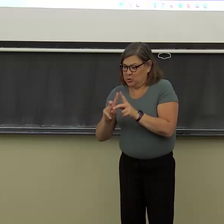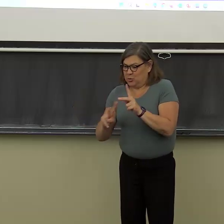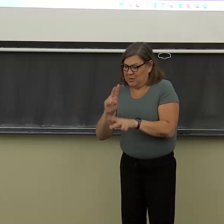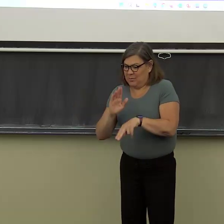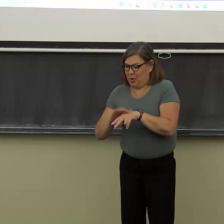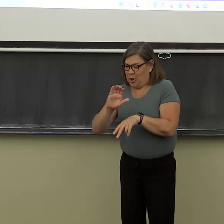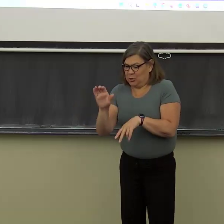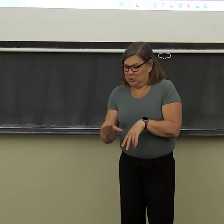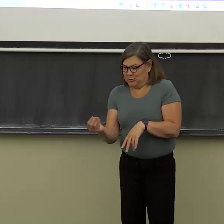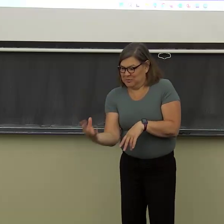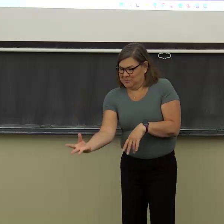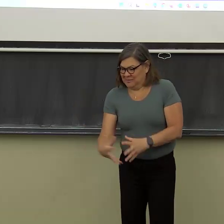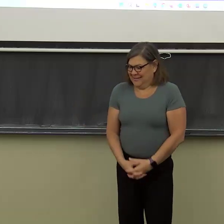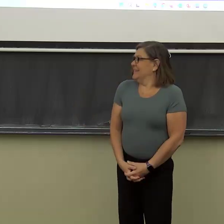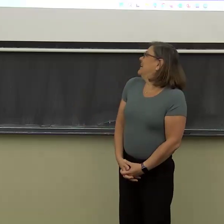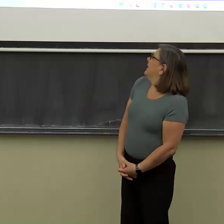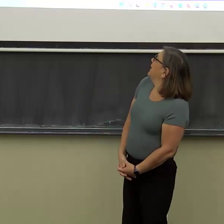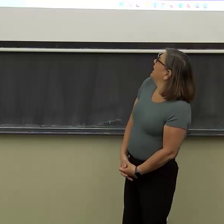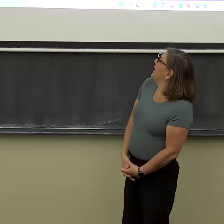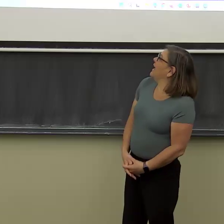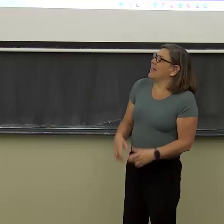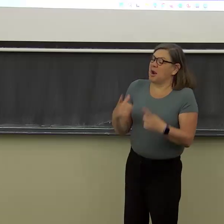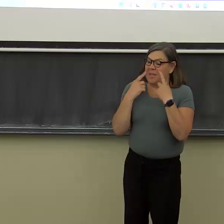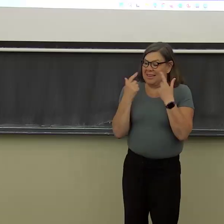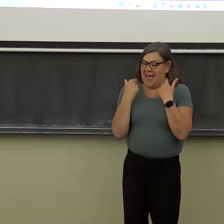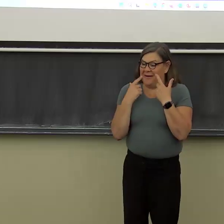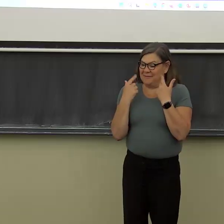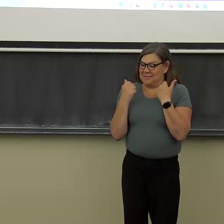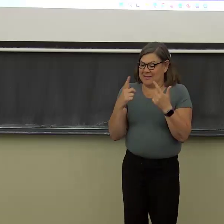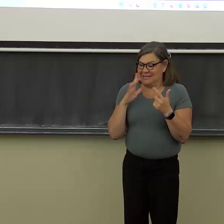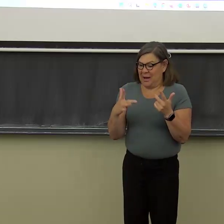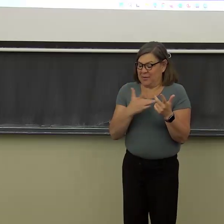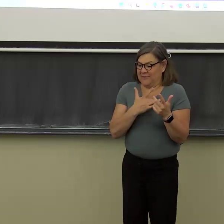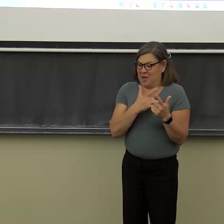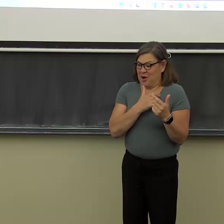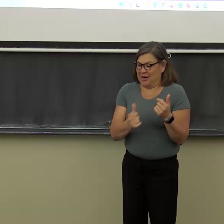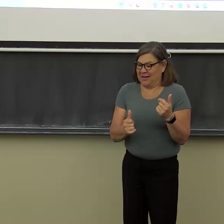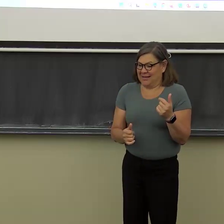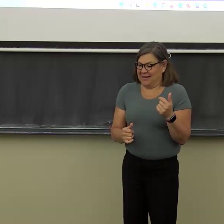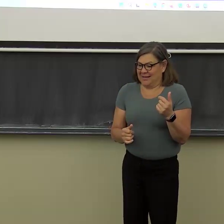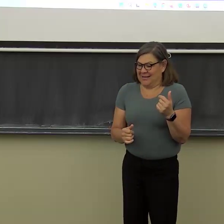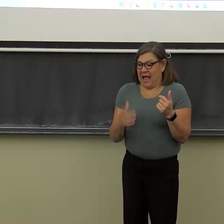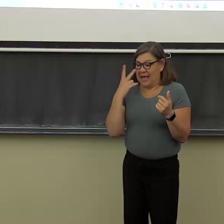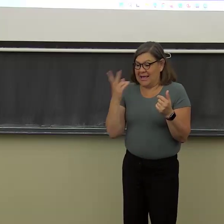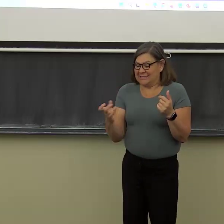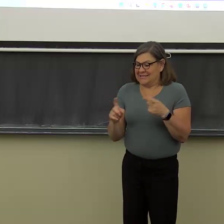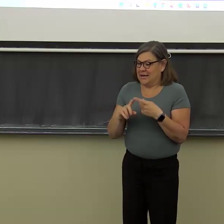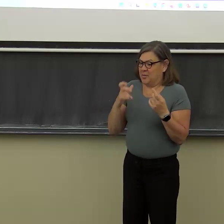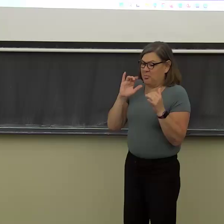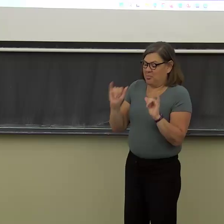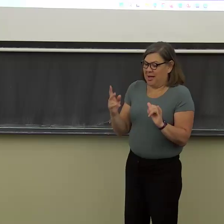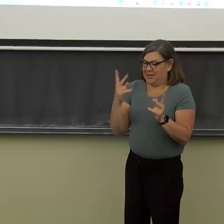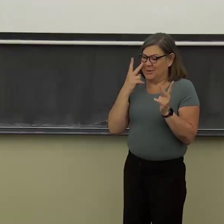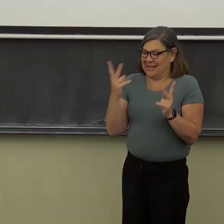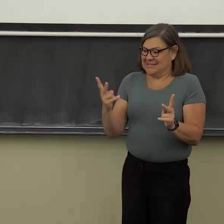the stream. And I'm only laughing because it would give me heartburn. I can't see anything on your computer in any